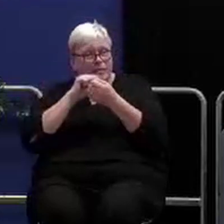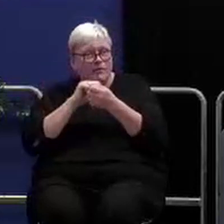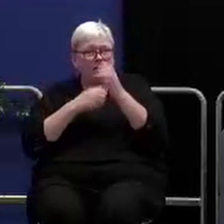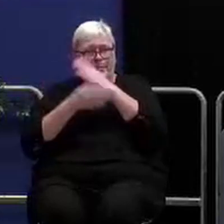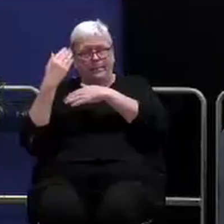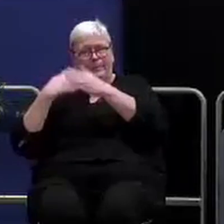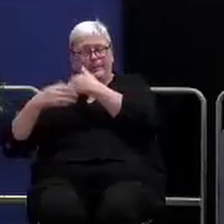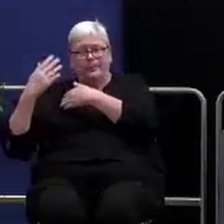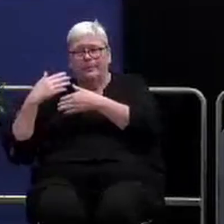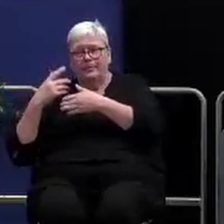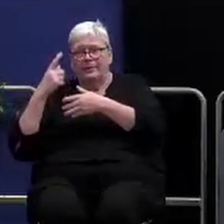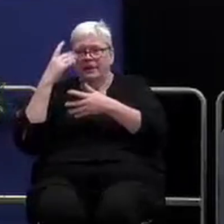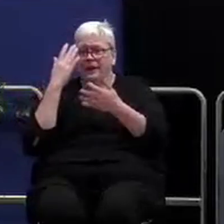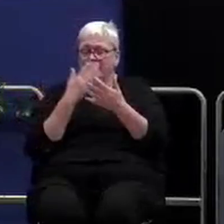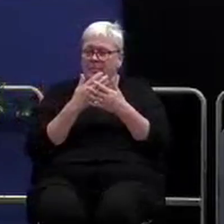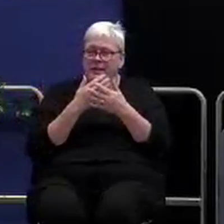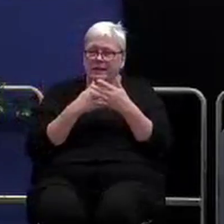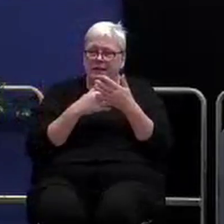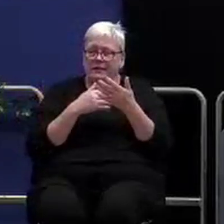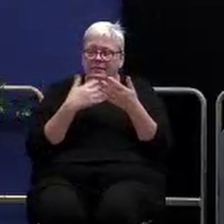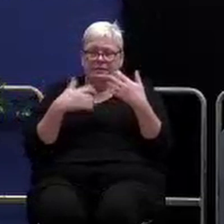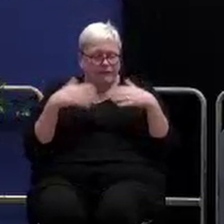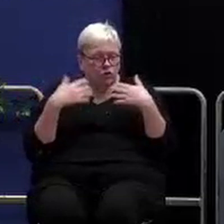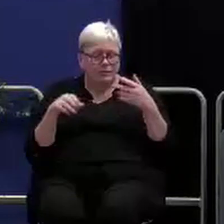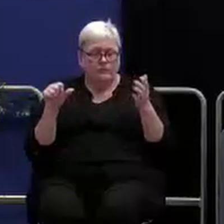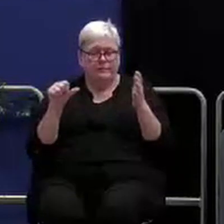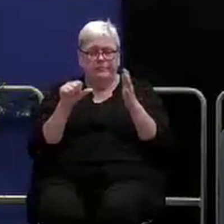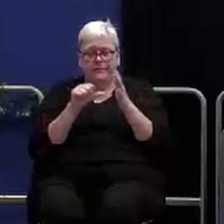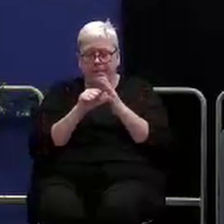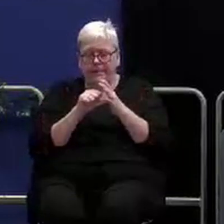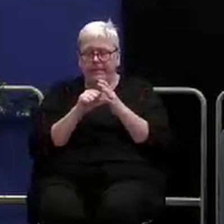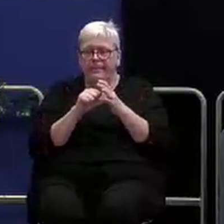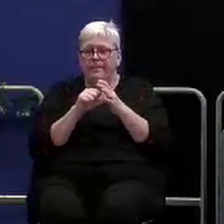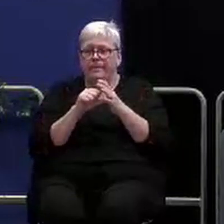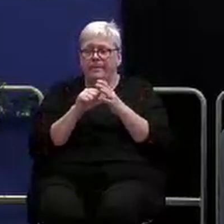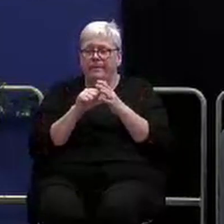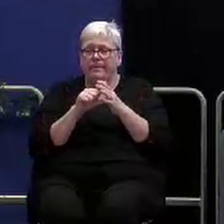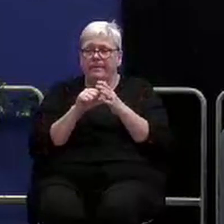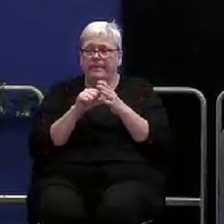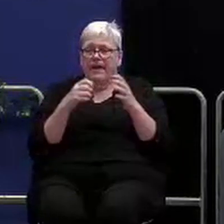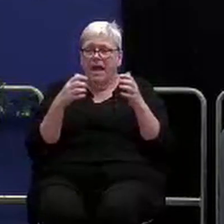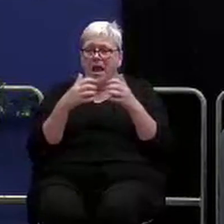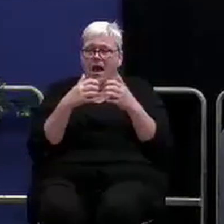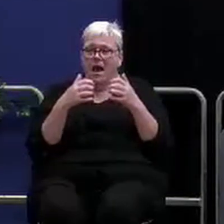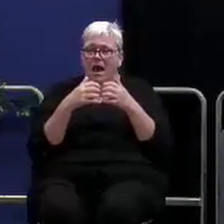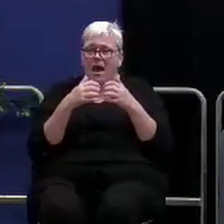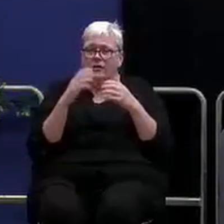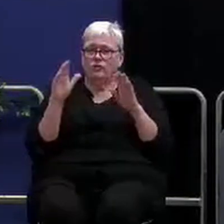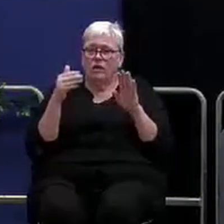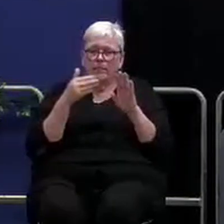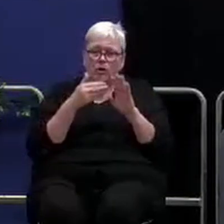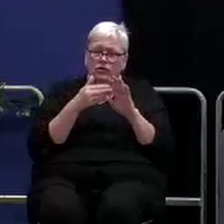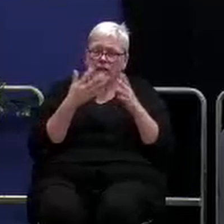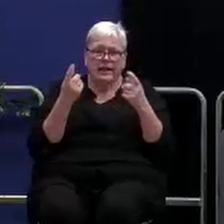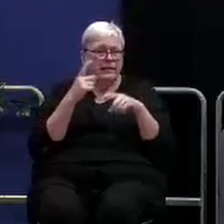like, you know, sore to think about. How did you approach that? Were there any